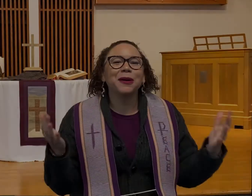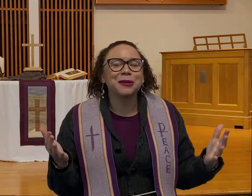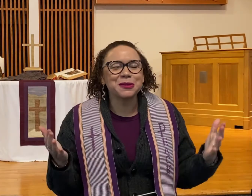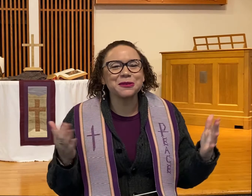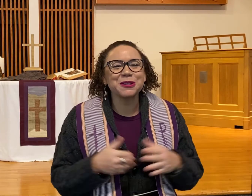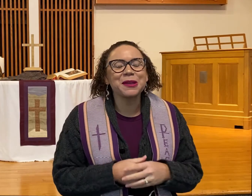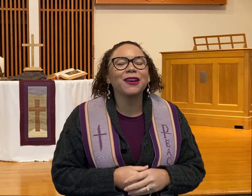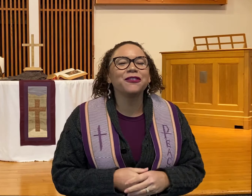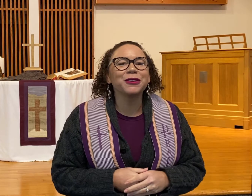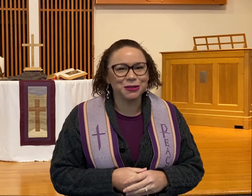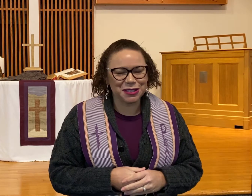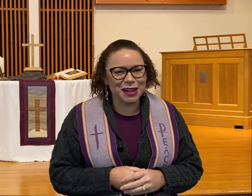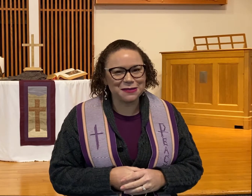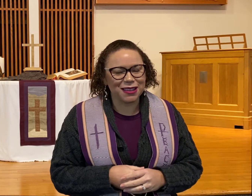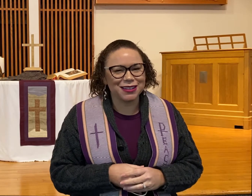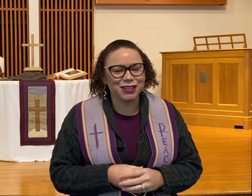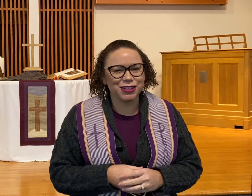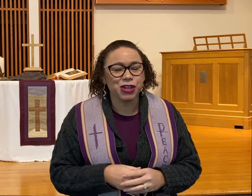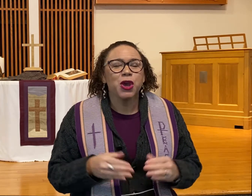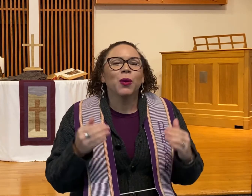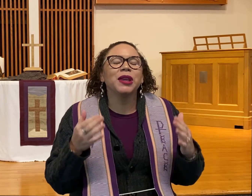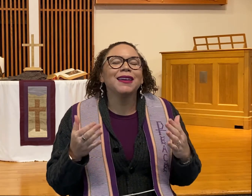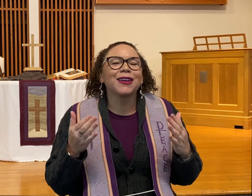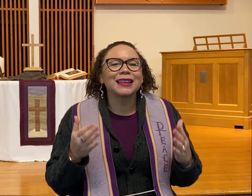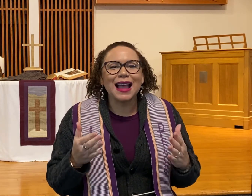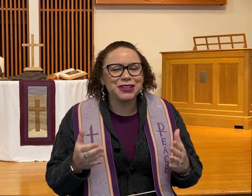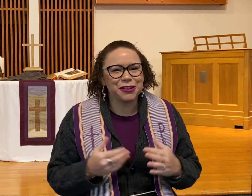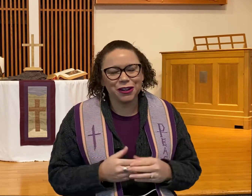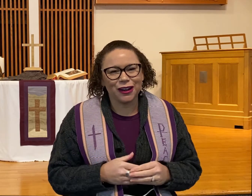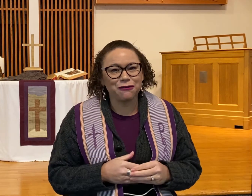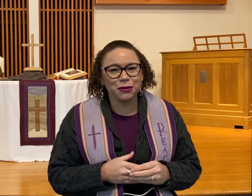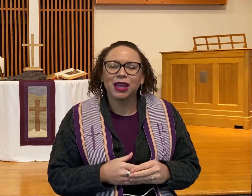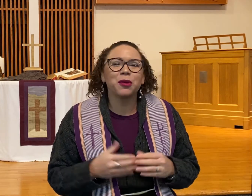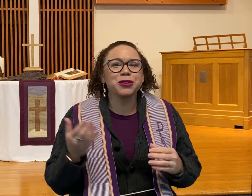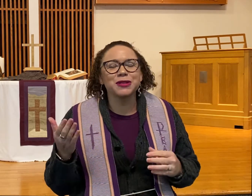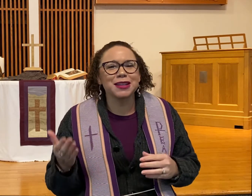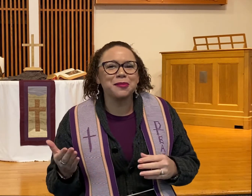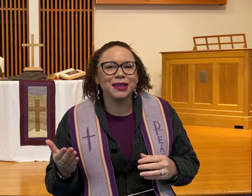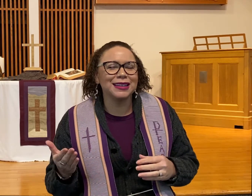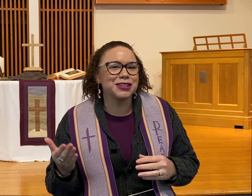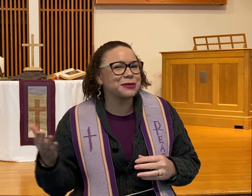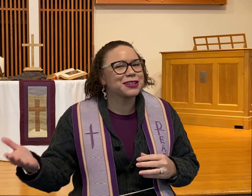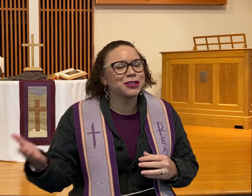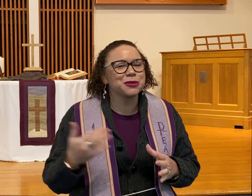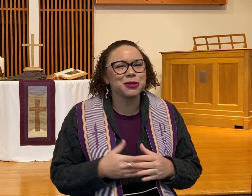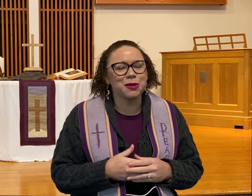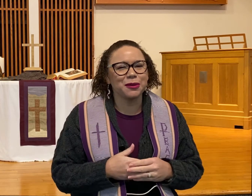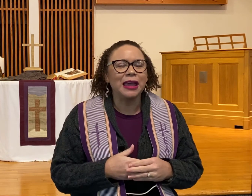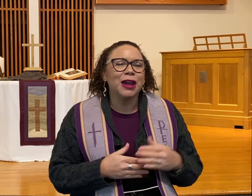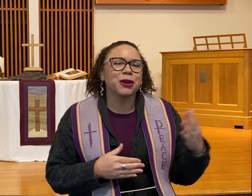Welcome to worship here at Fair Oaks United Methodist Church. We are glad you're here every week. Whether you stop in and just watch Children's Moment or you